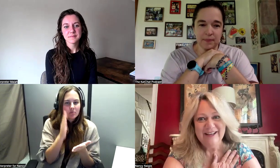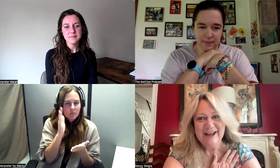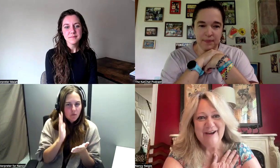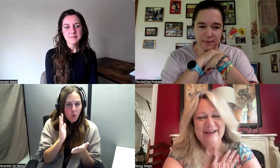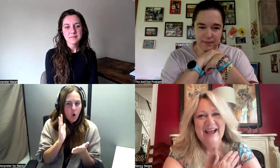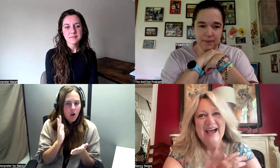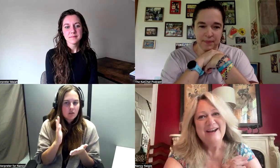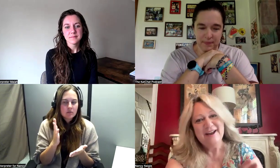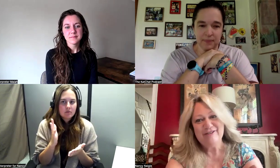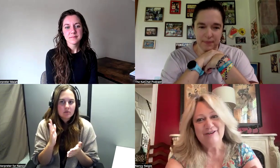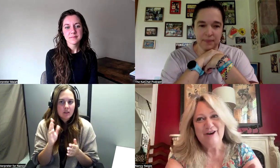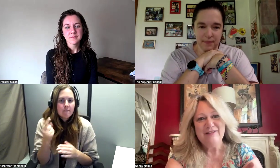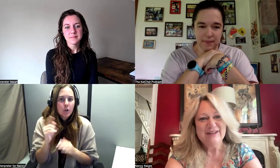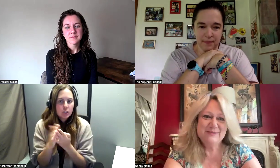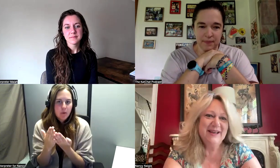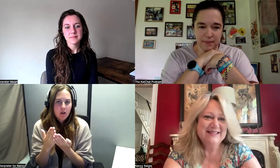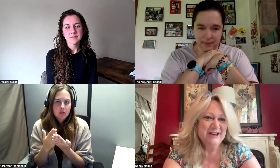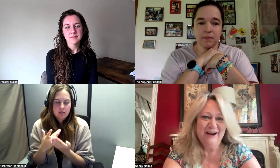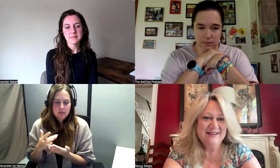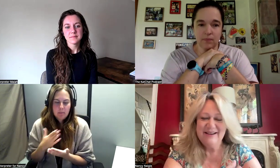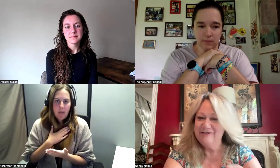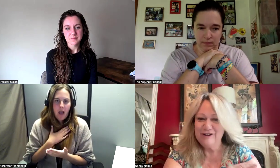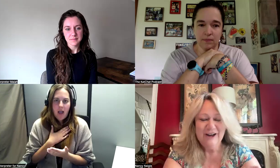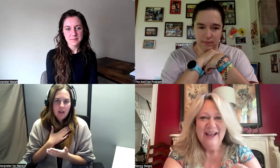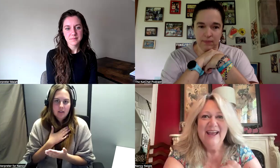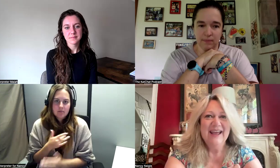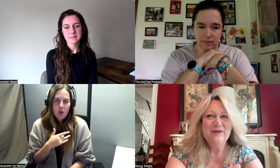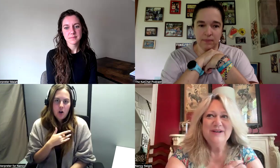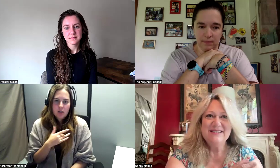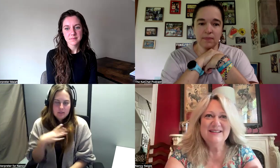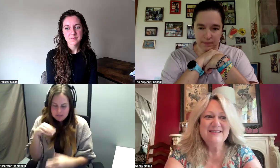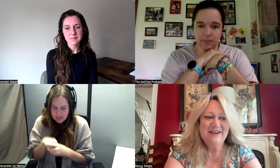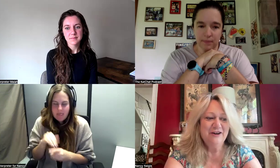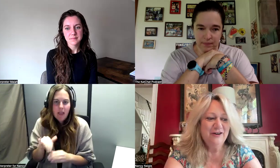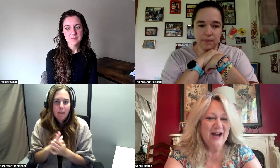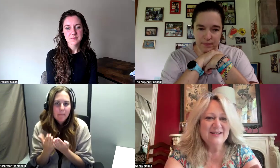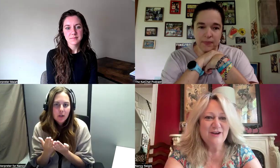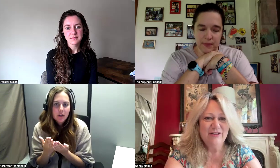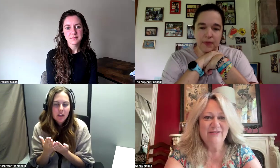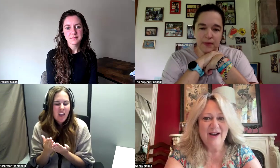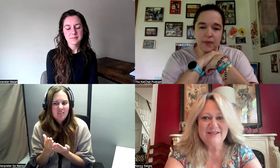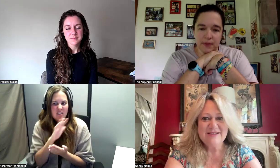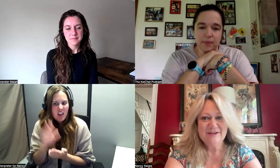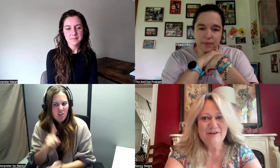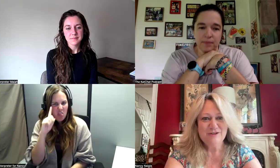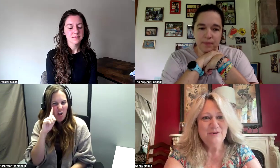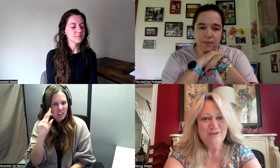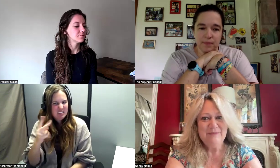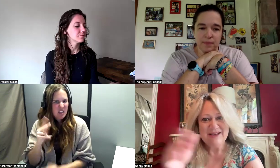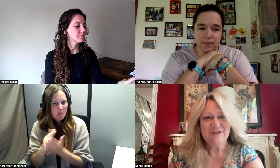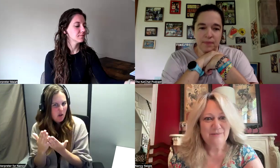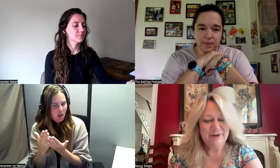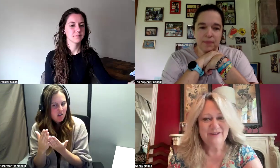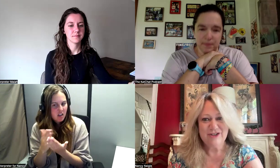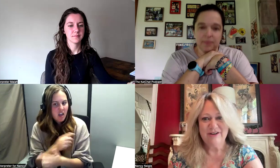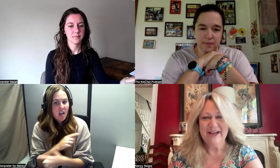heart, and I never thought of it as being a series ever. And it wasn't until I saw the Fox original movie